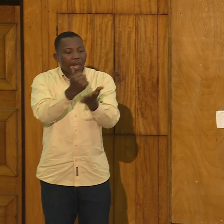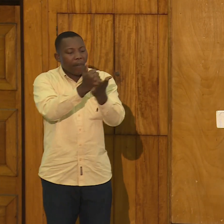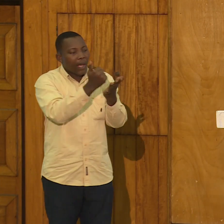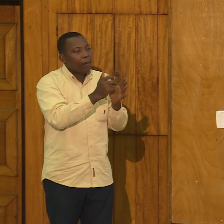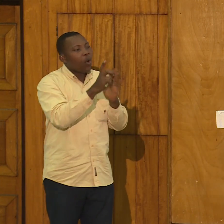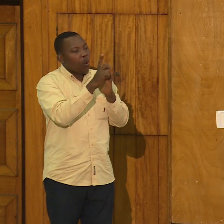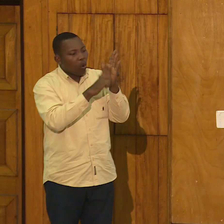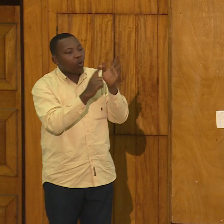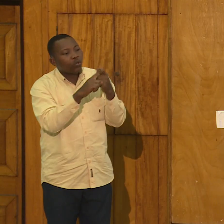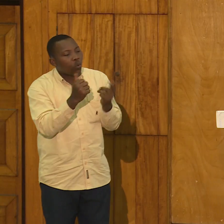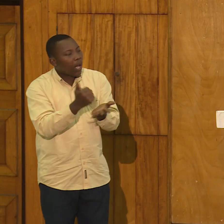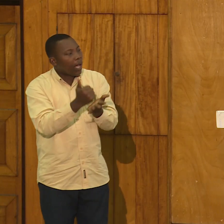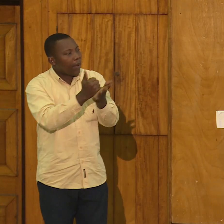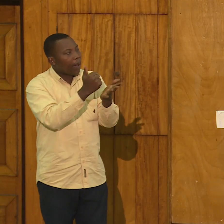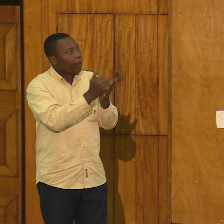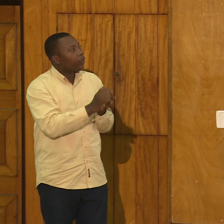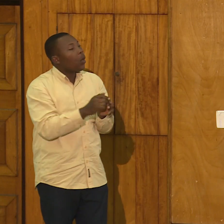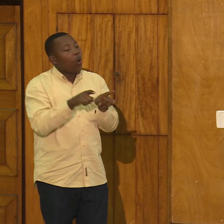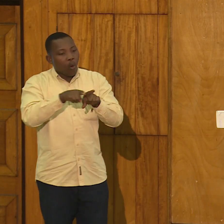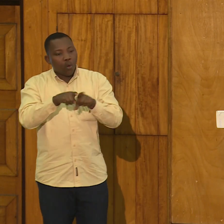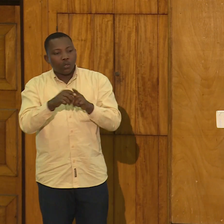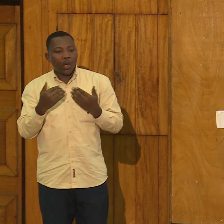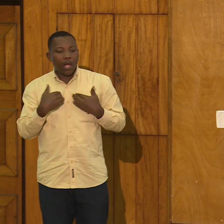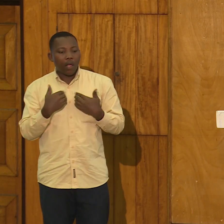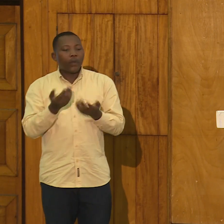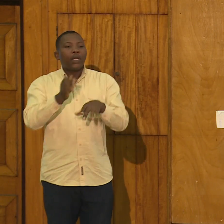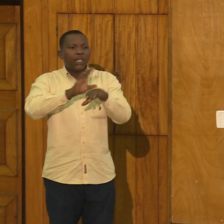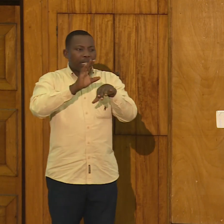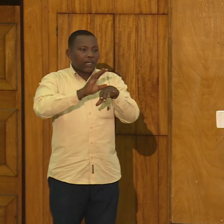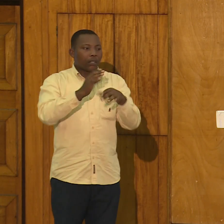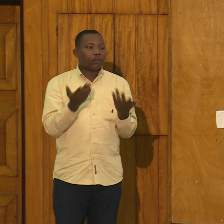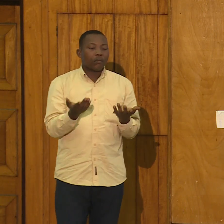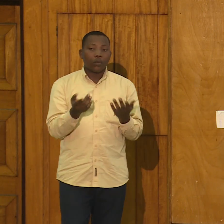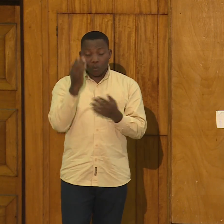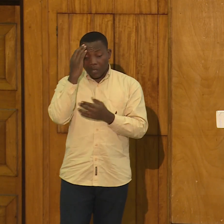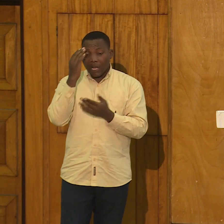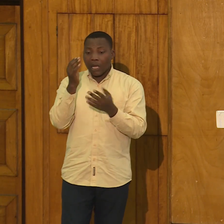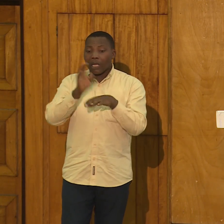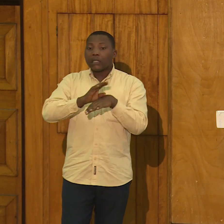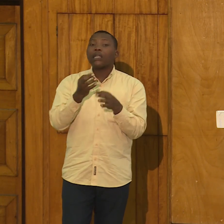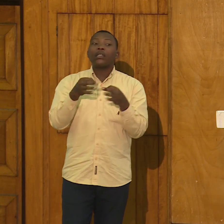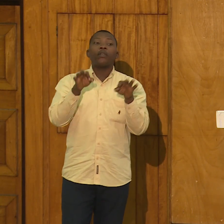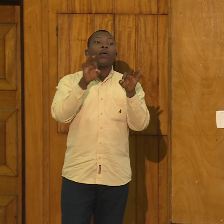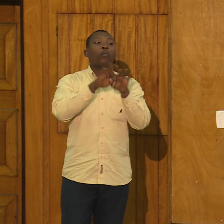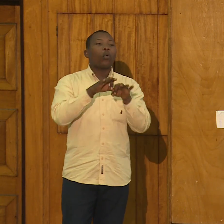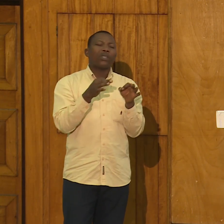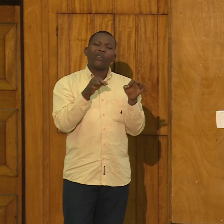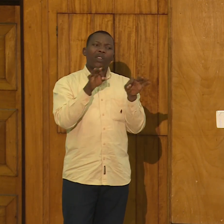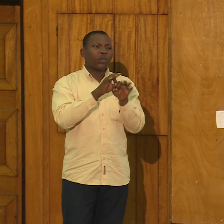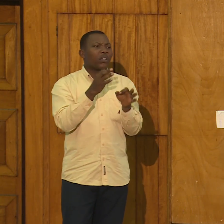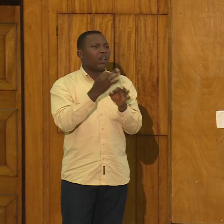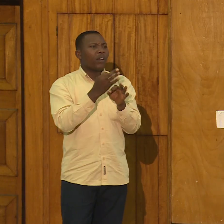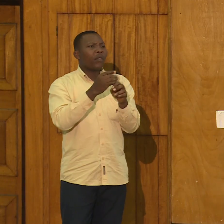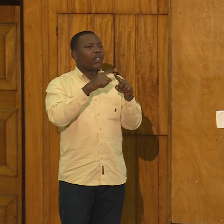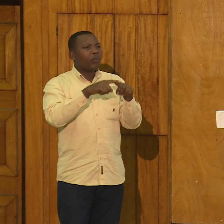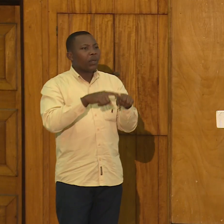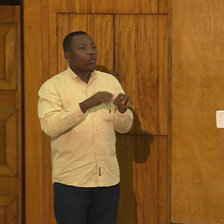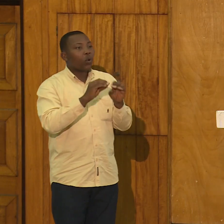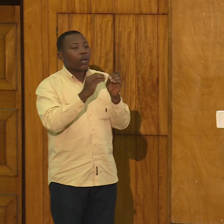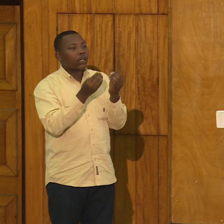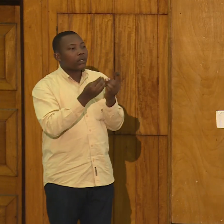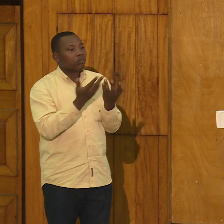through. We also have the churches. Churches are very important, faith-based organizations, because we've realized that